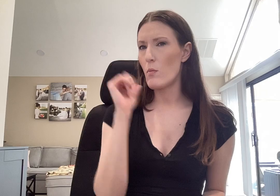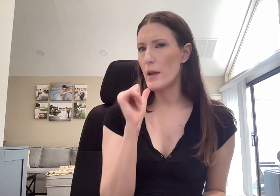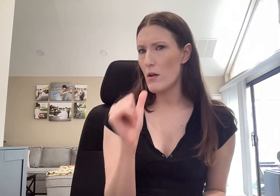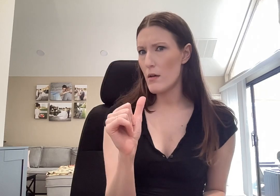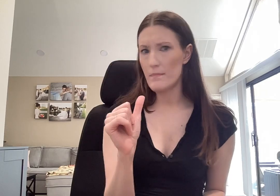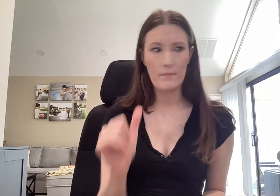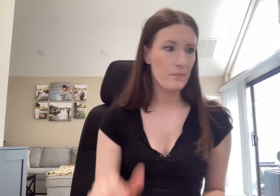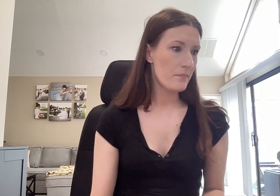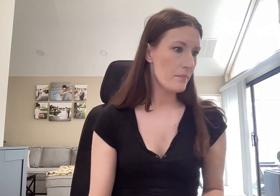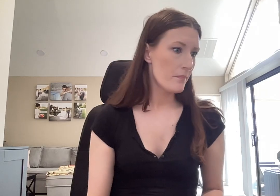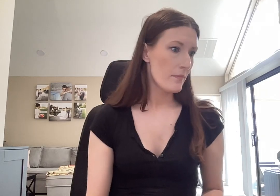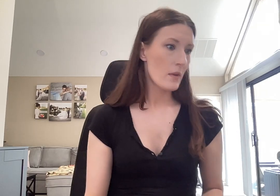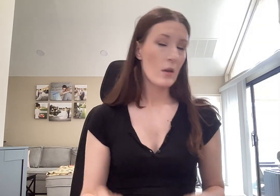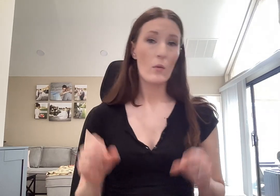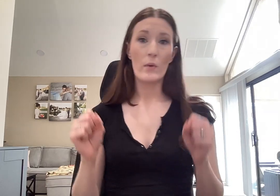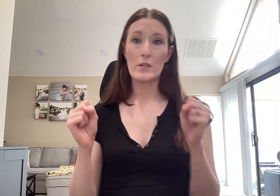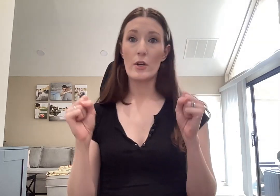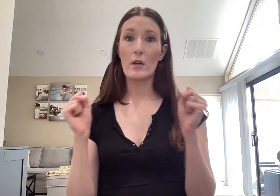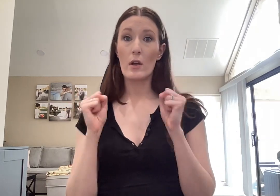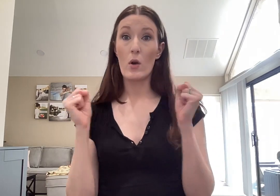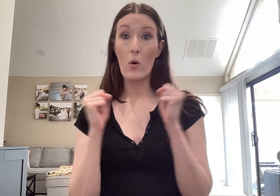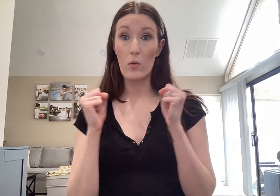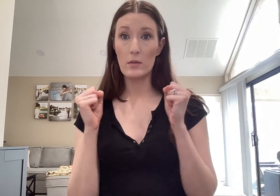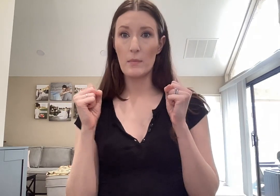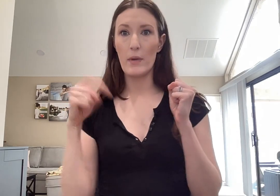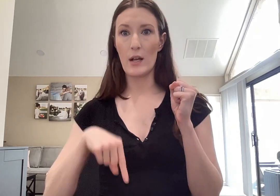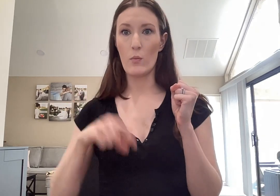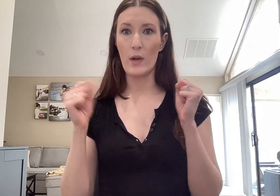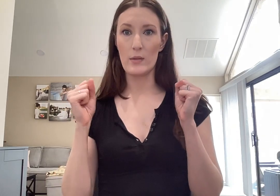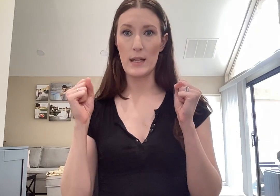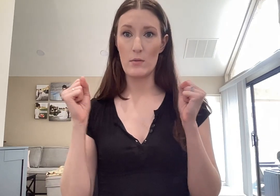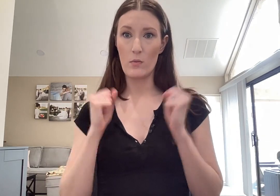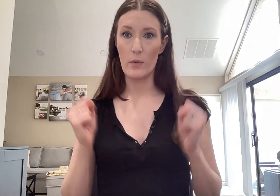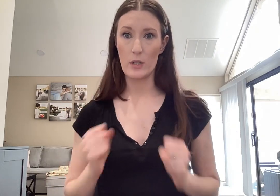not? Winter, cold, but it wiggles down. Winter.